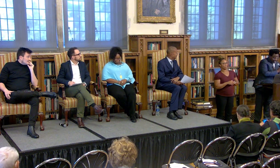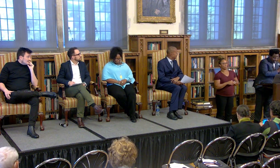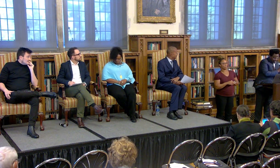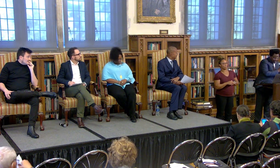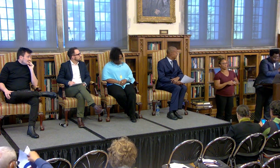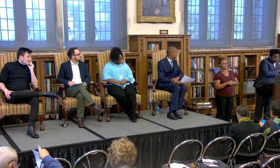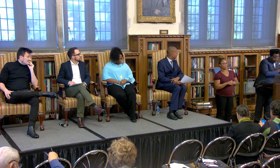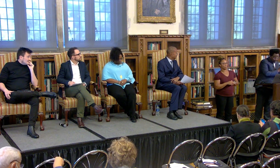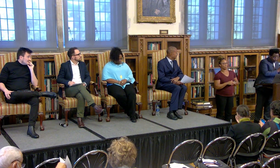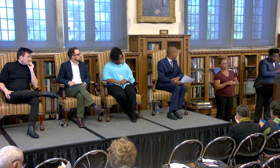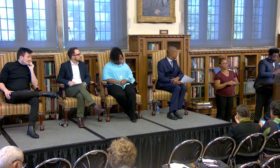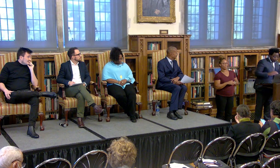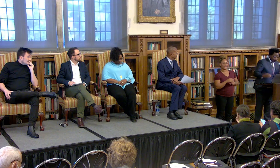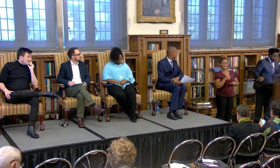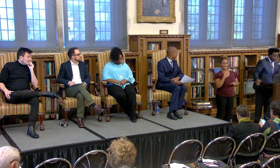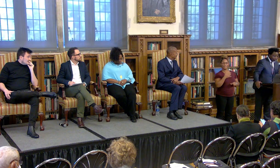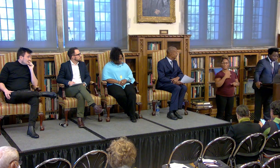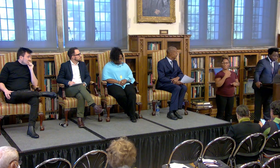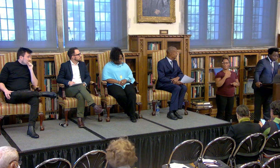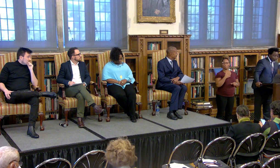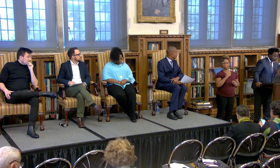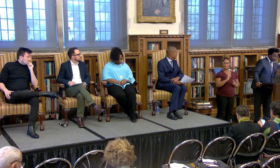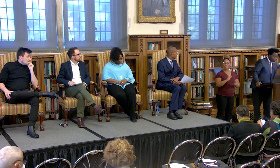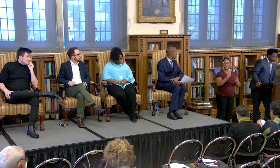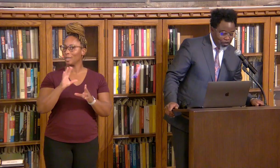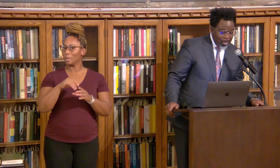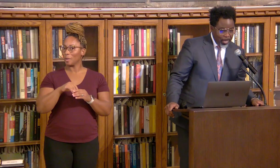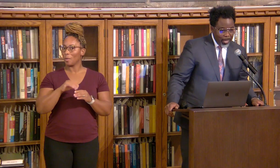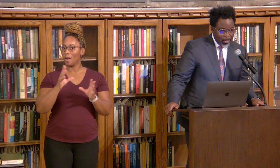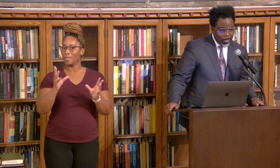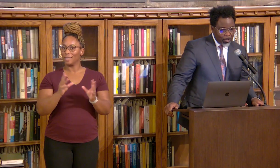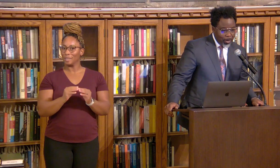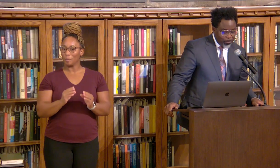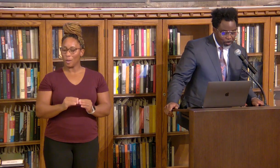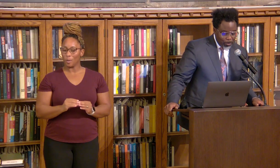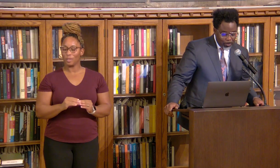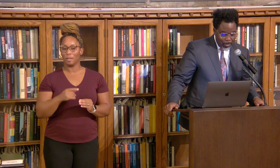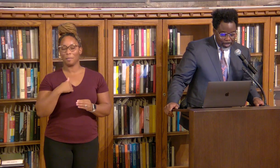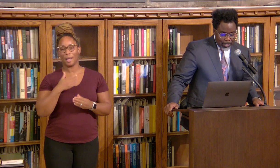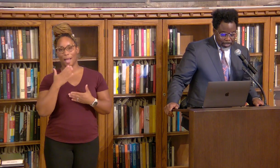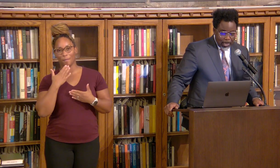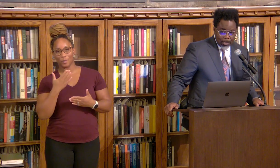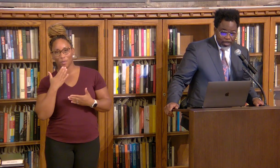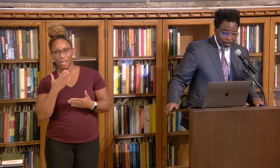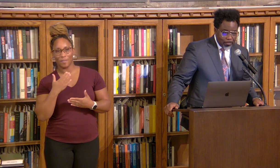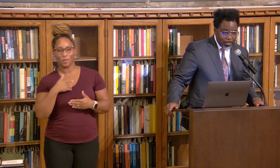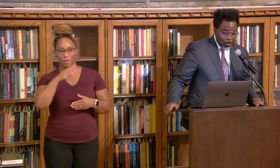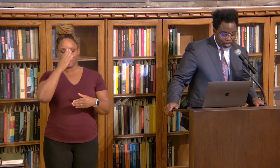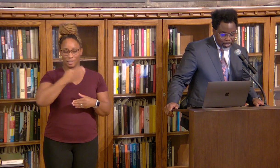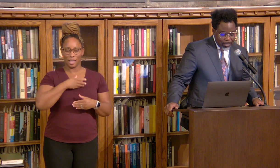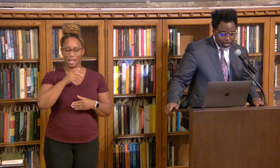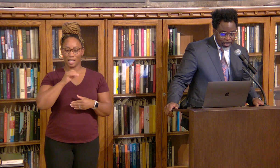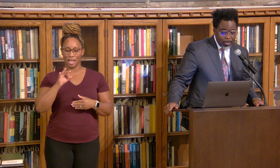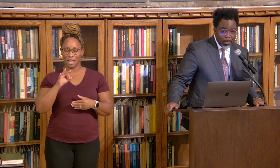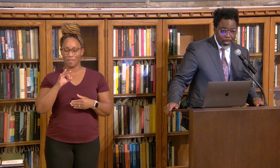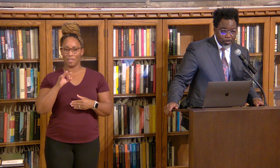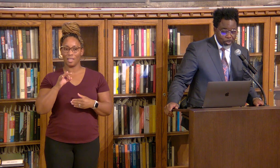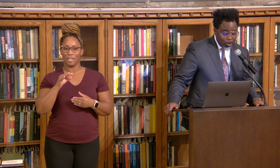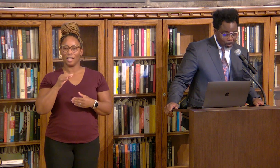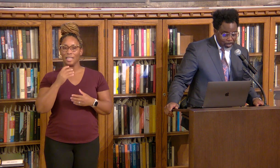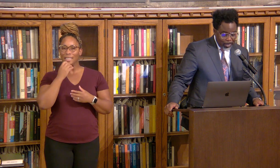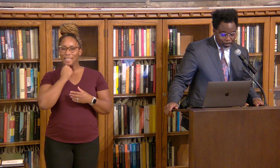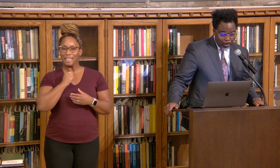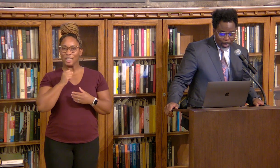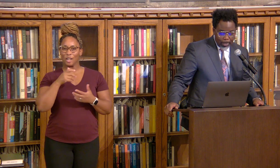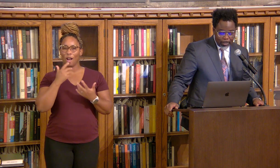NCC I'm really honored to be a part of this Symposium and a grateful son of darl NCC my name